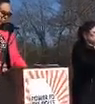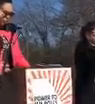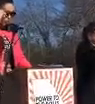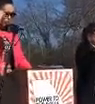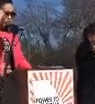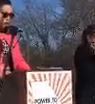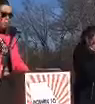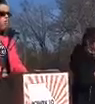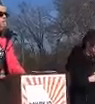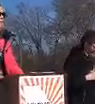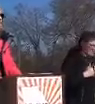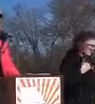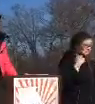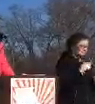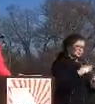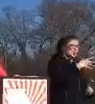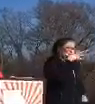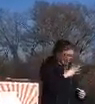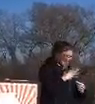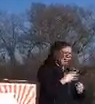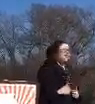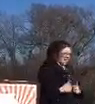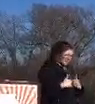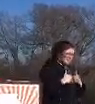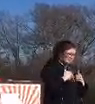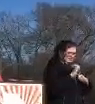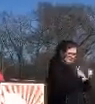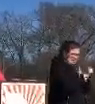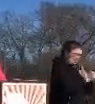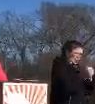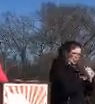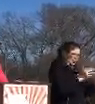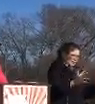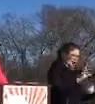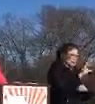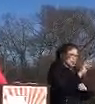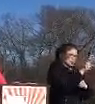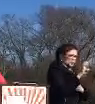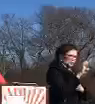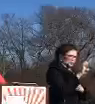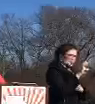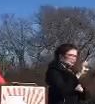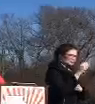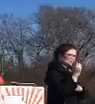lives are at risk without Roe. And believe me, Mike Pence wants a country without